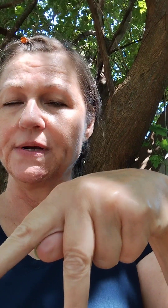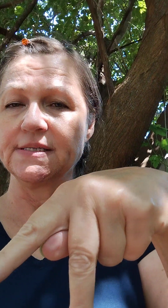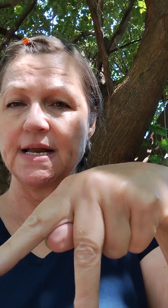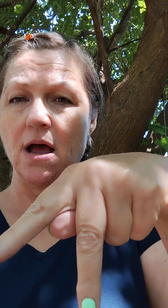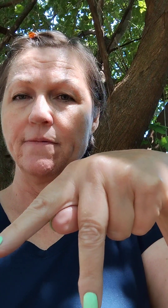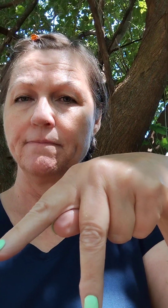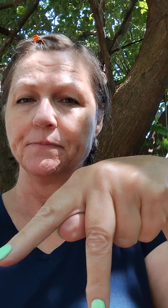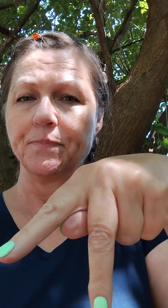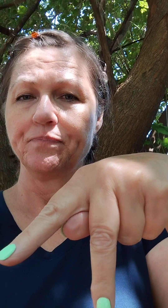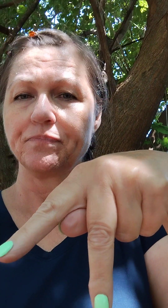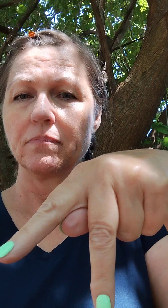wrist down.